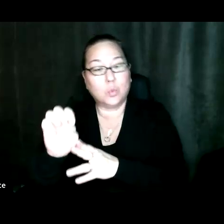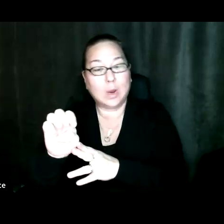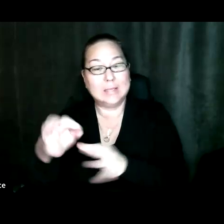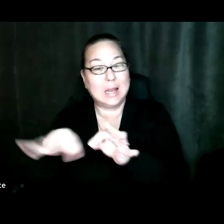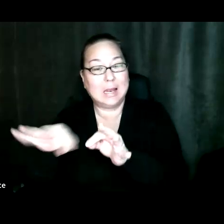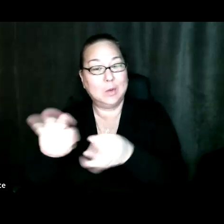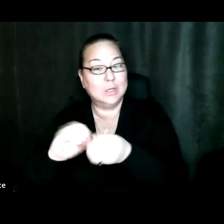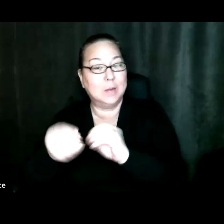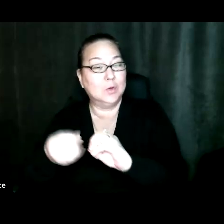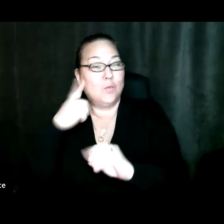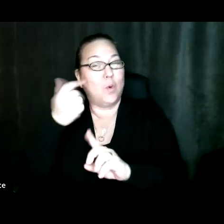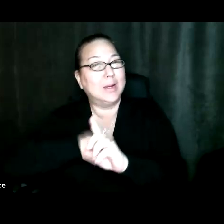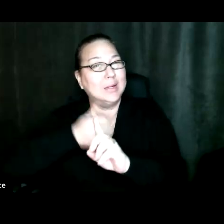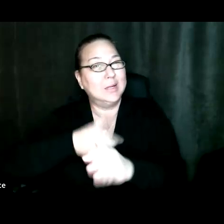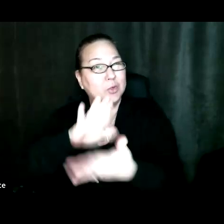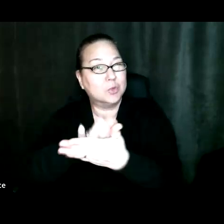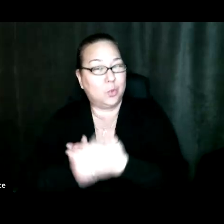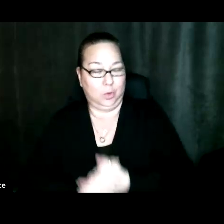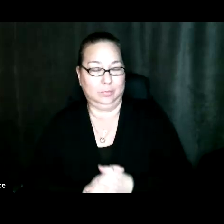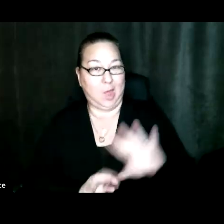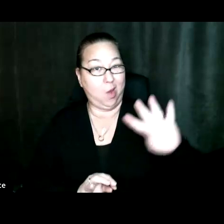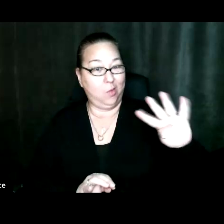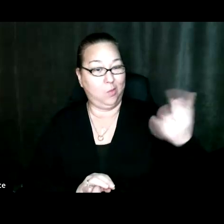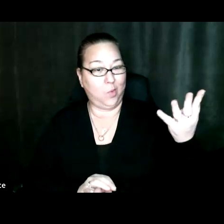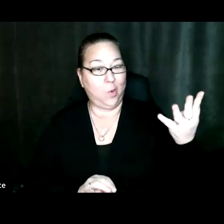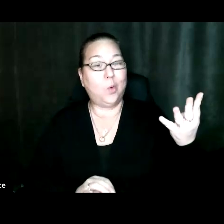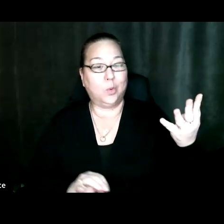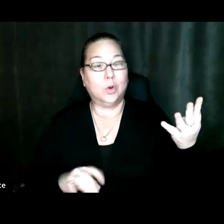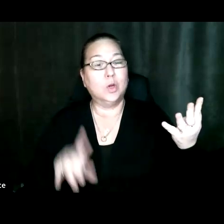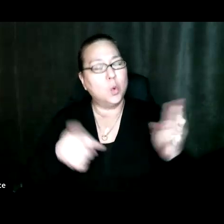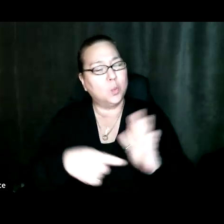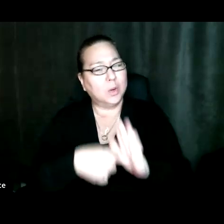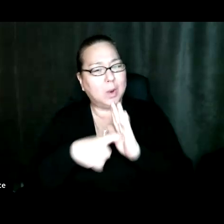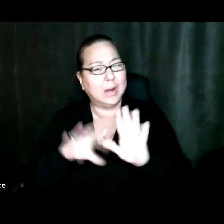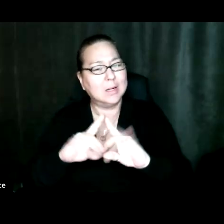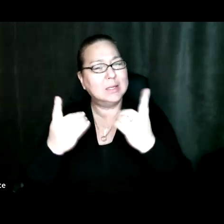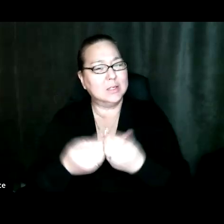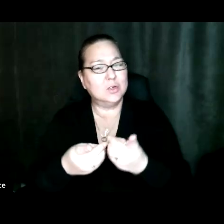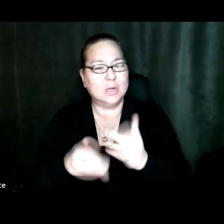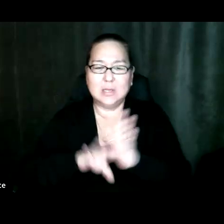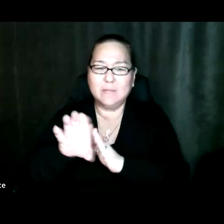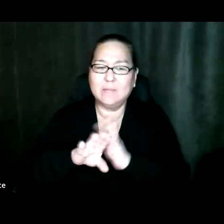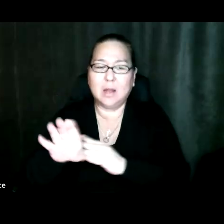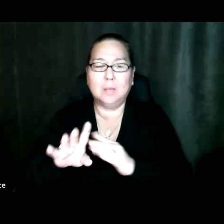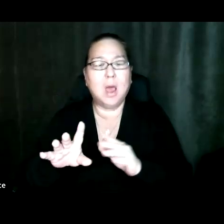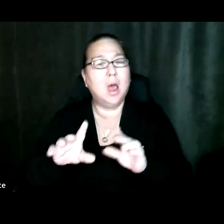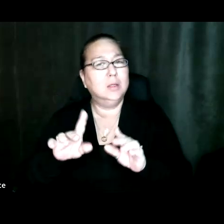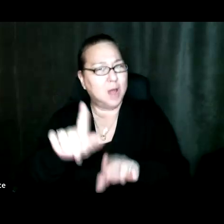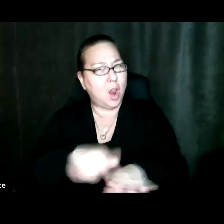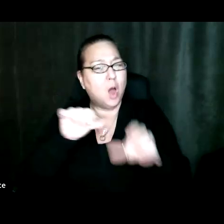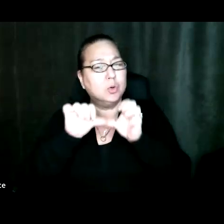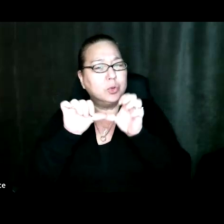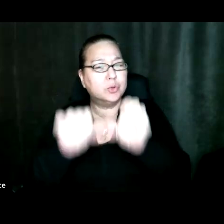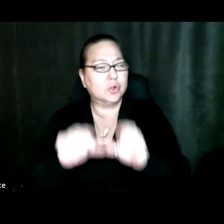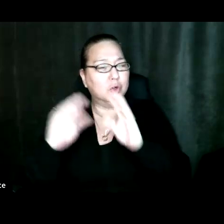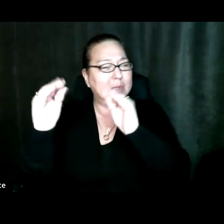4, require the district to develop a long-term teacher 30 diversity seconds. plan with goals, timetables, and outcomes that can be measured and